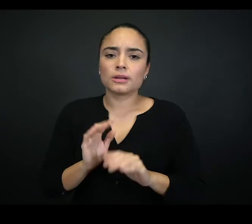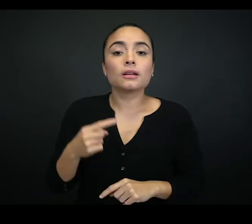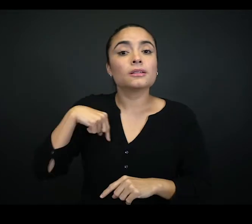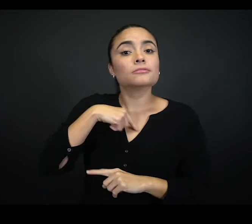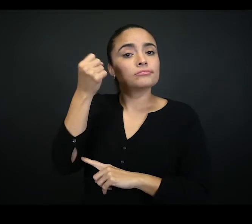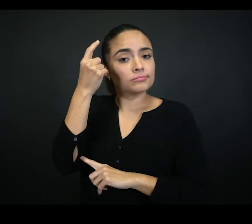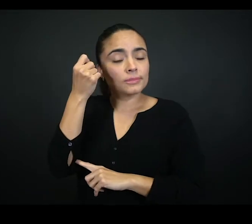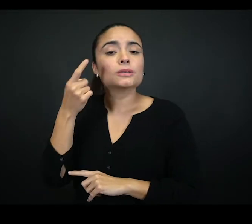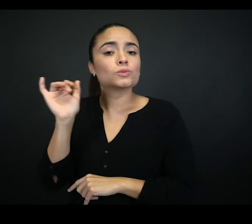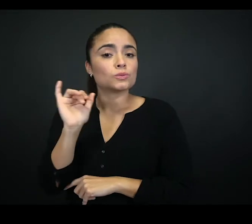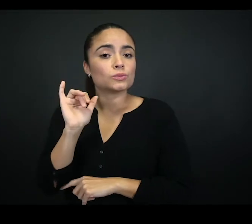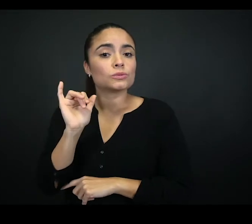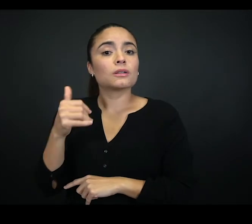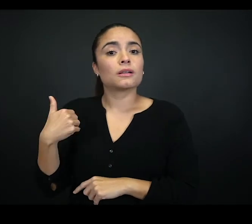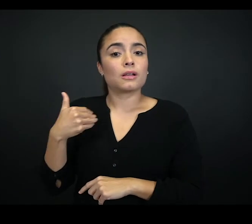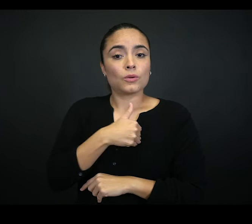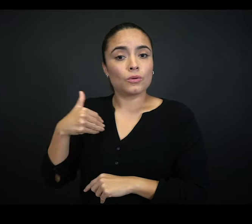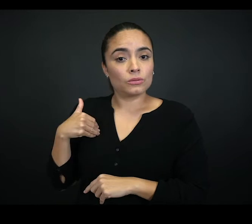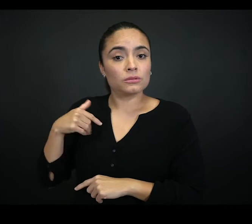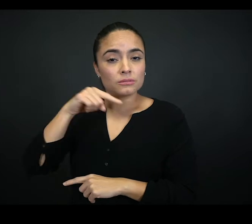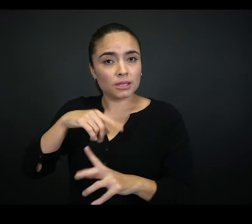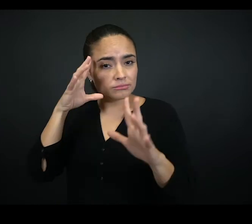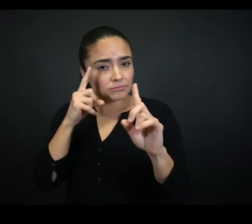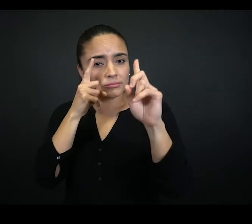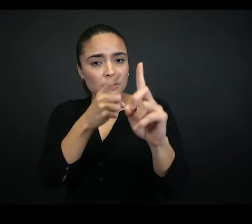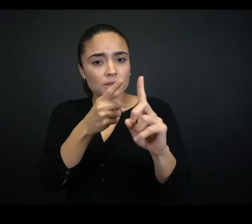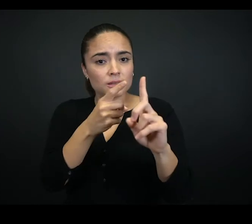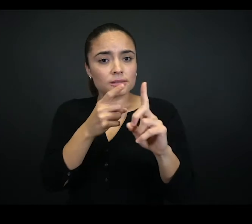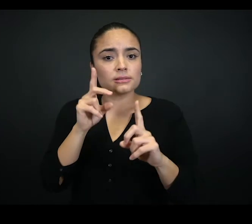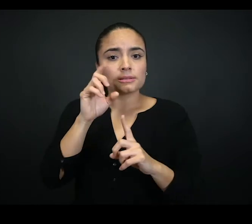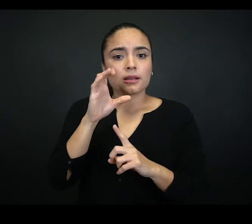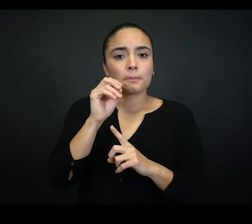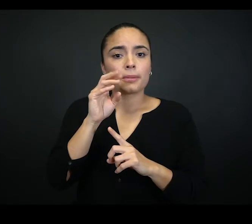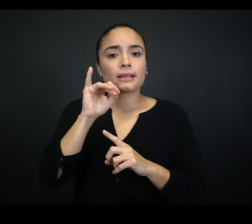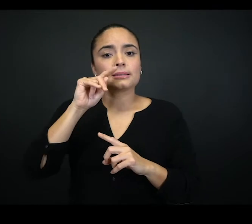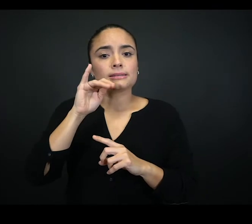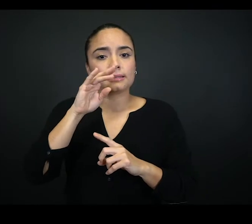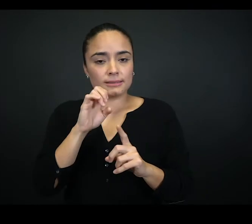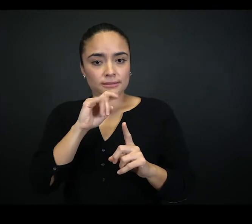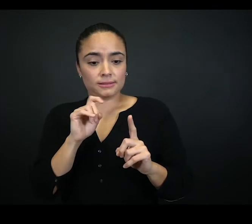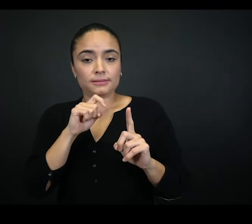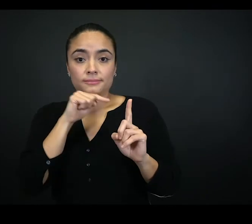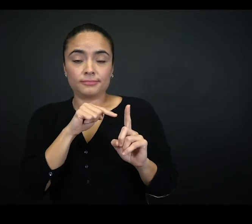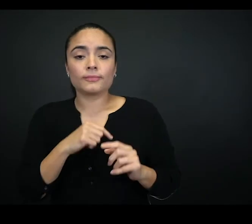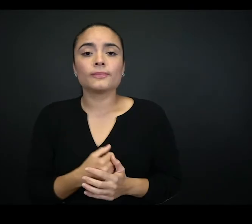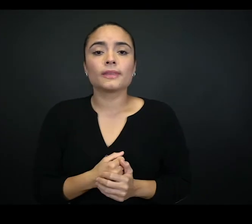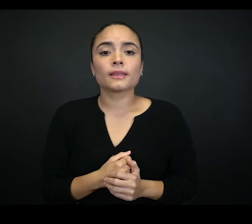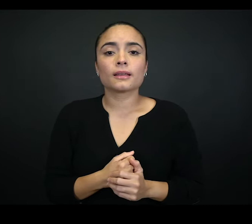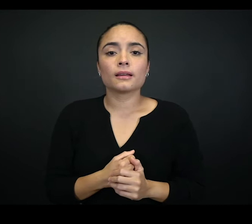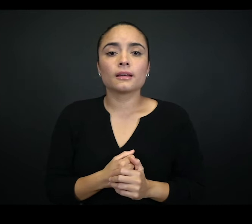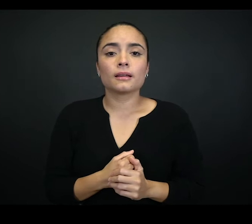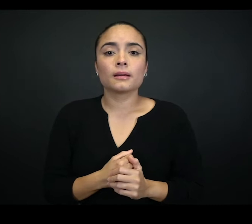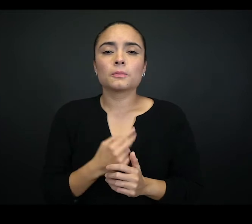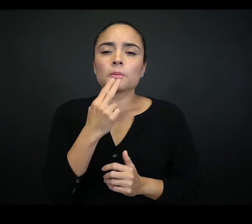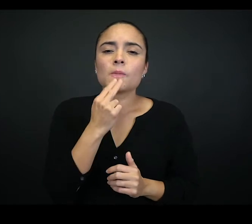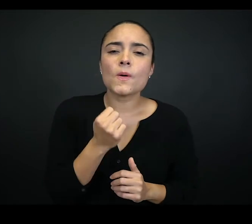possession in the city of Toronto, so that people who use drugs wouldn't be afraid that they're going to be arrested and